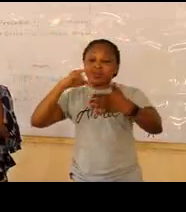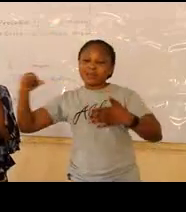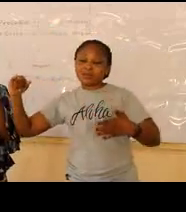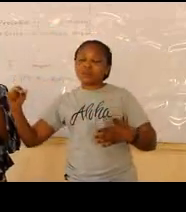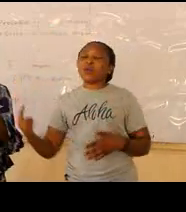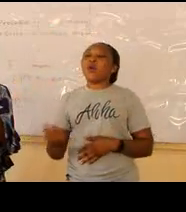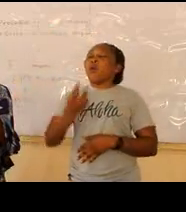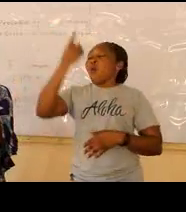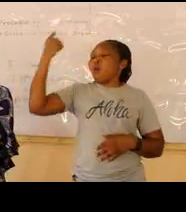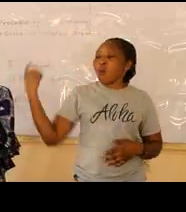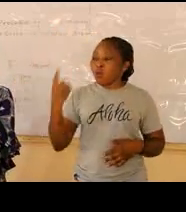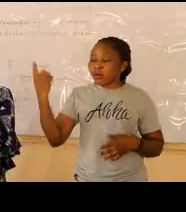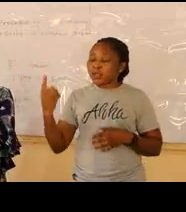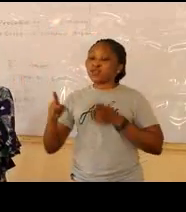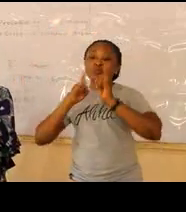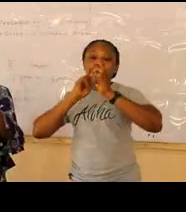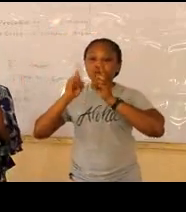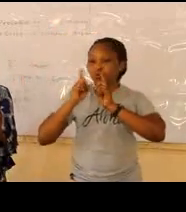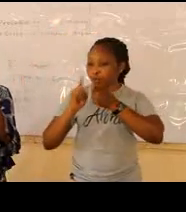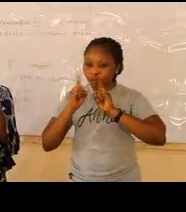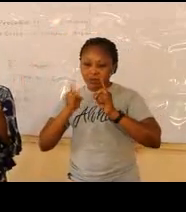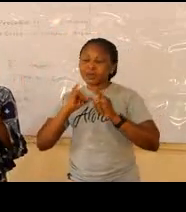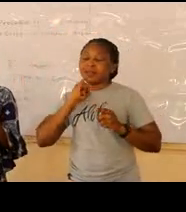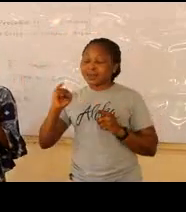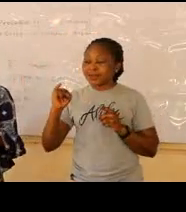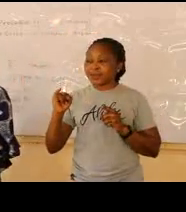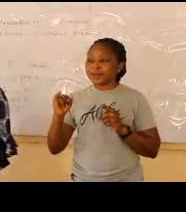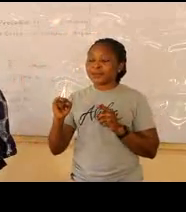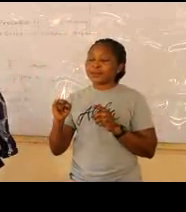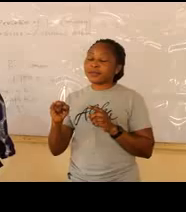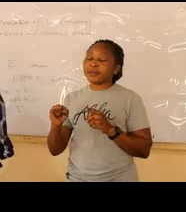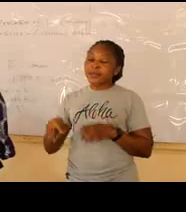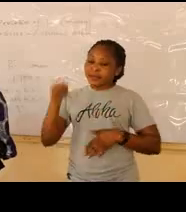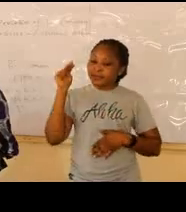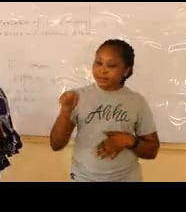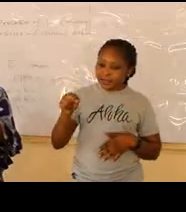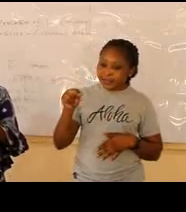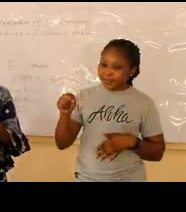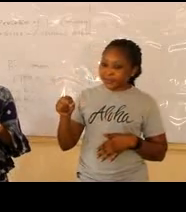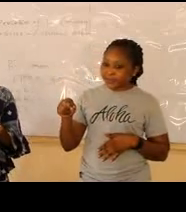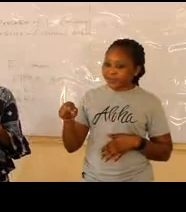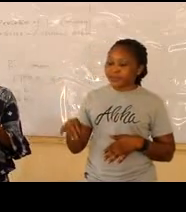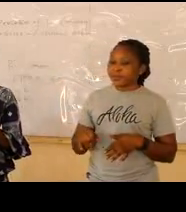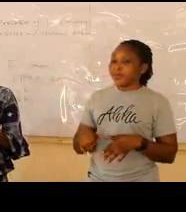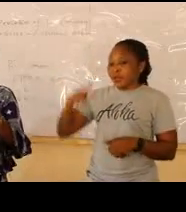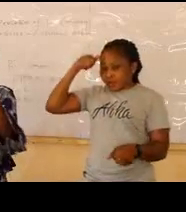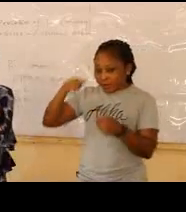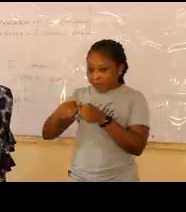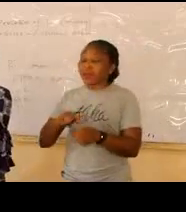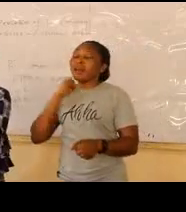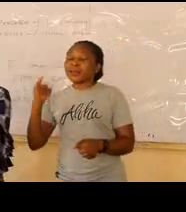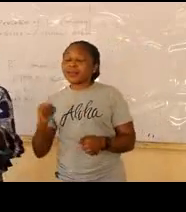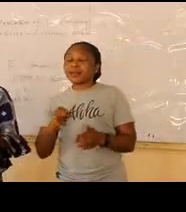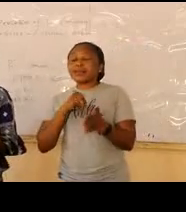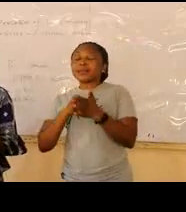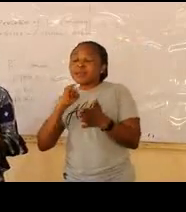only verbal amendments is what's required. I told you that it is not written amendments, but what? Just